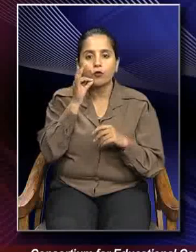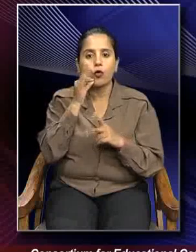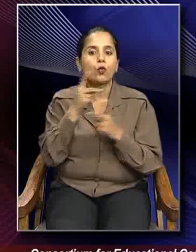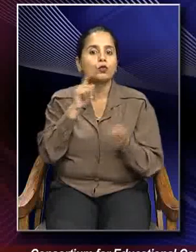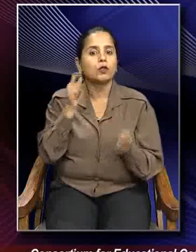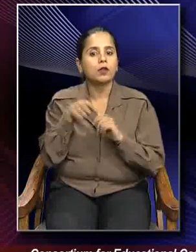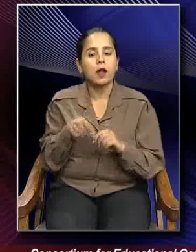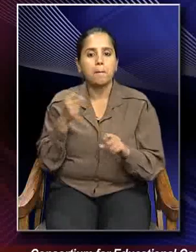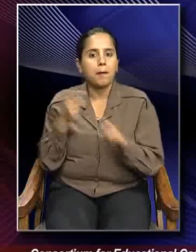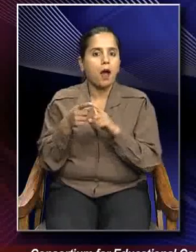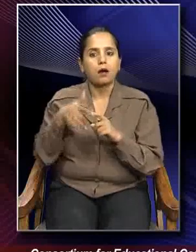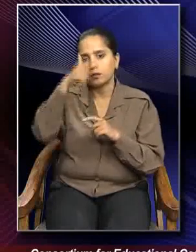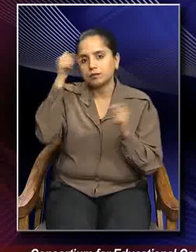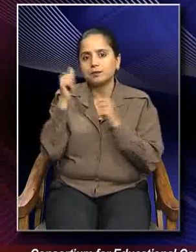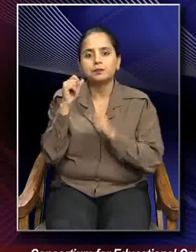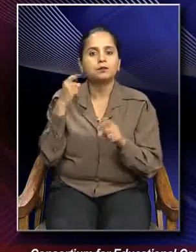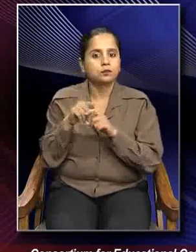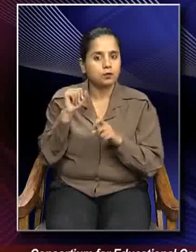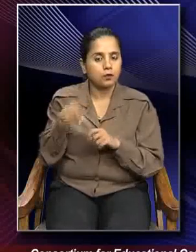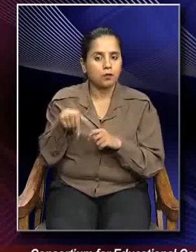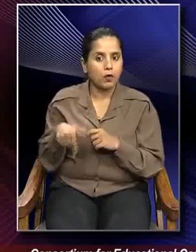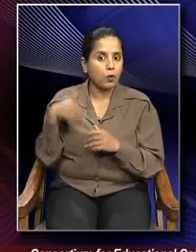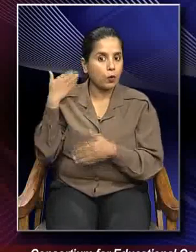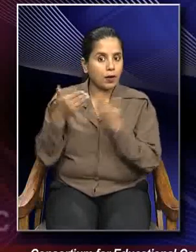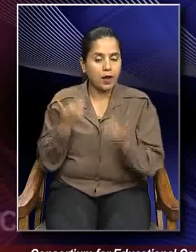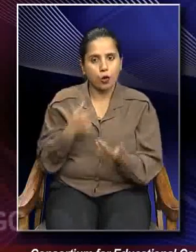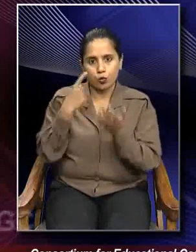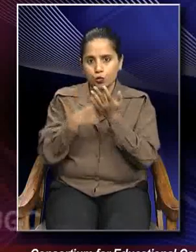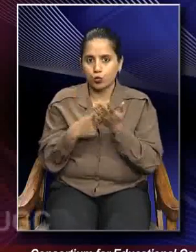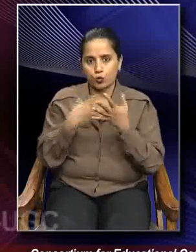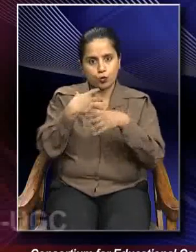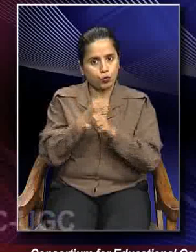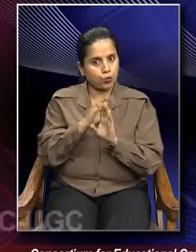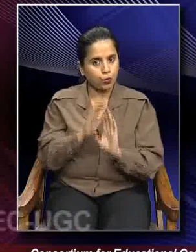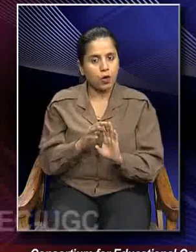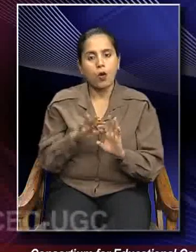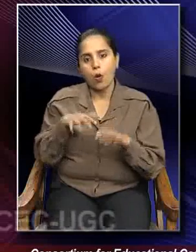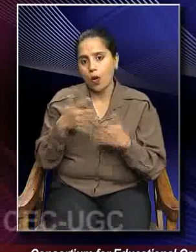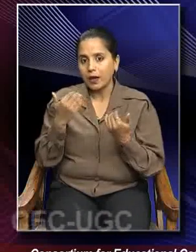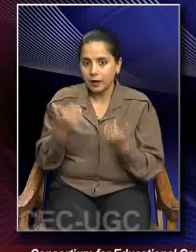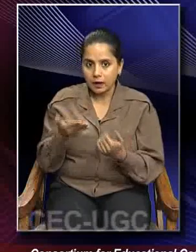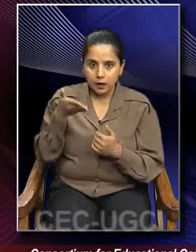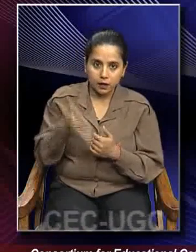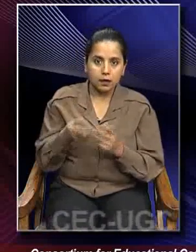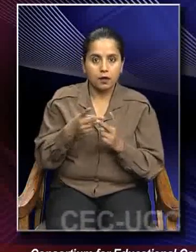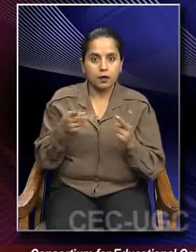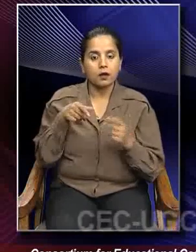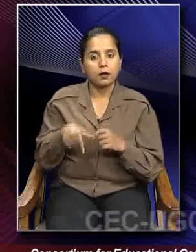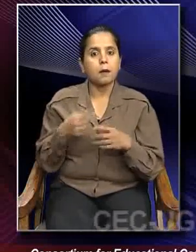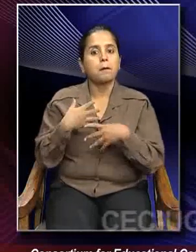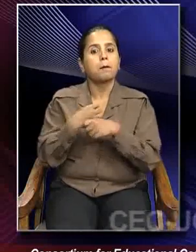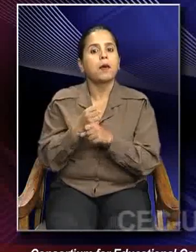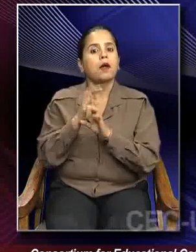So, the rituals that are performed here or now, that